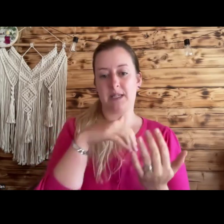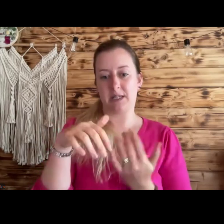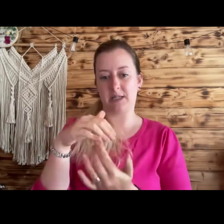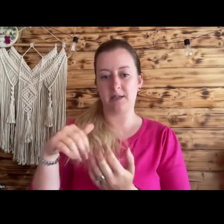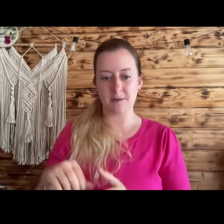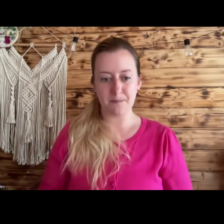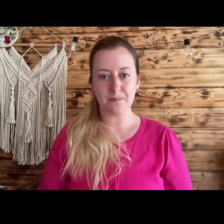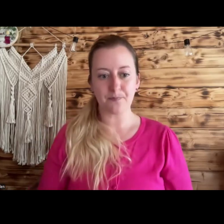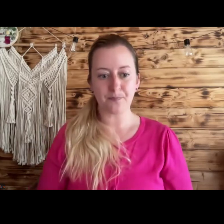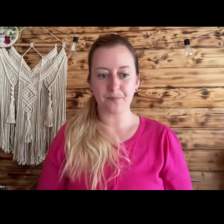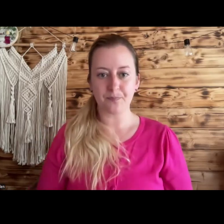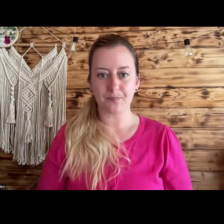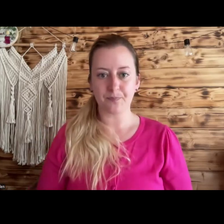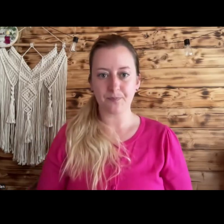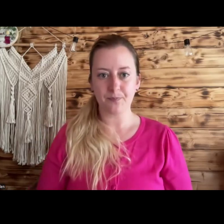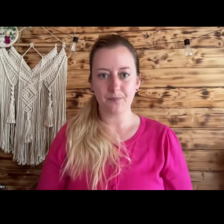Let's see.